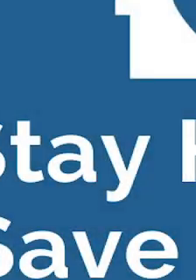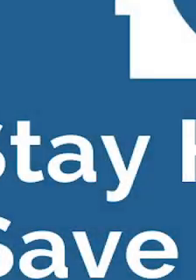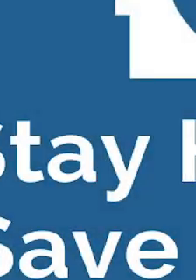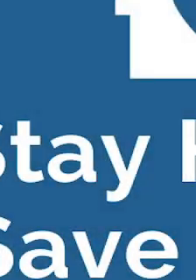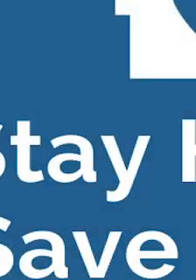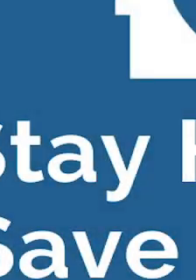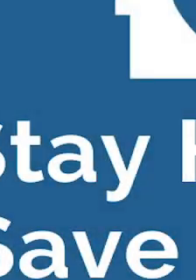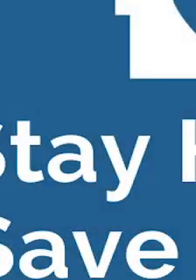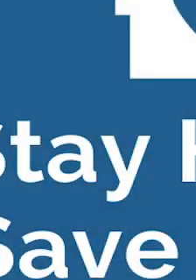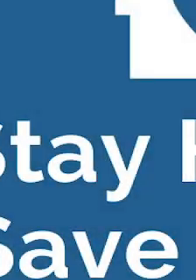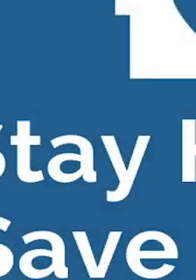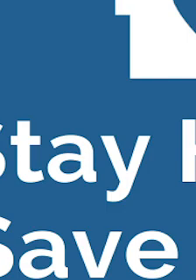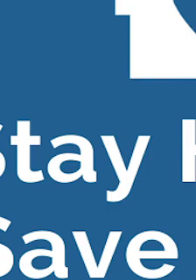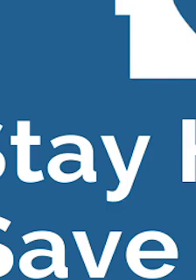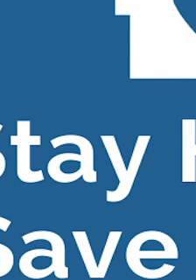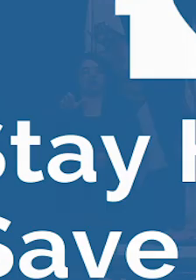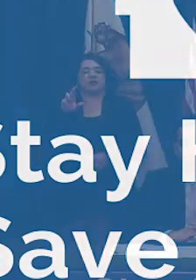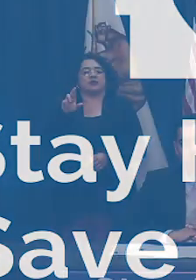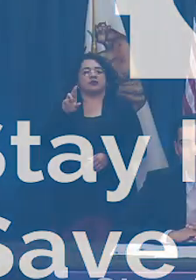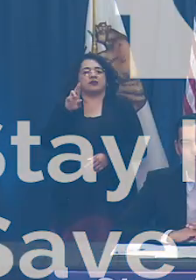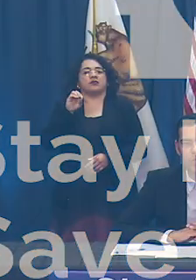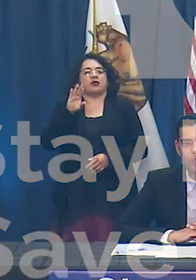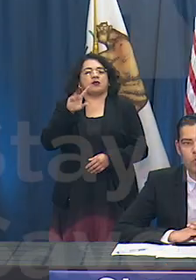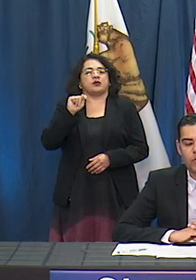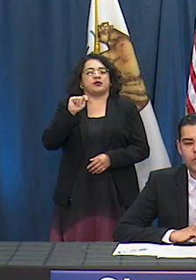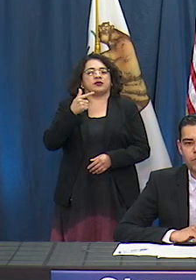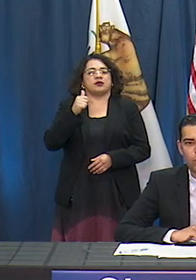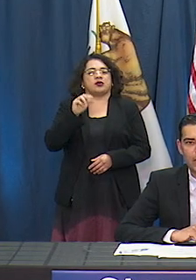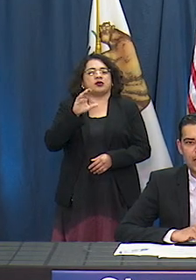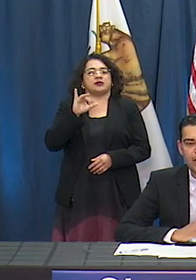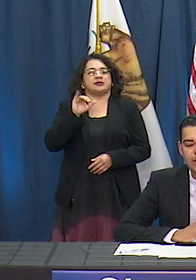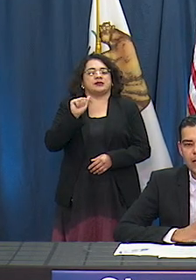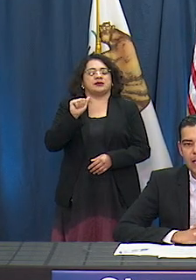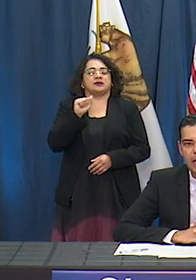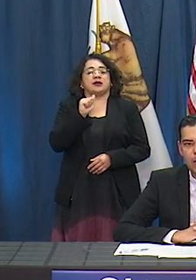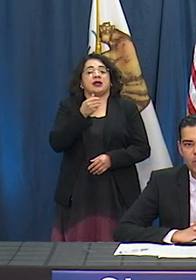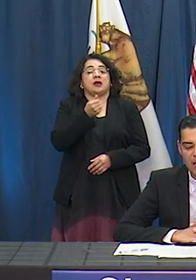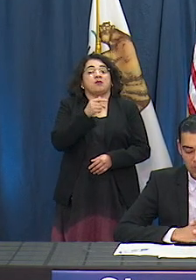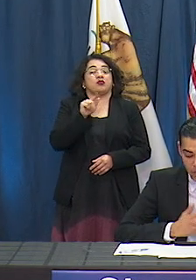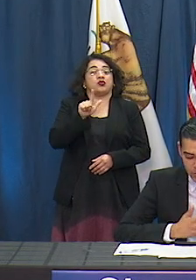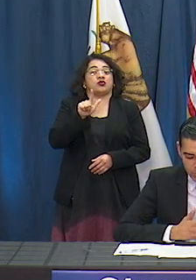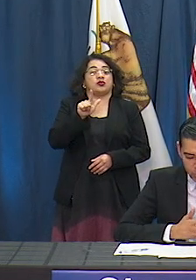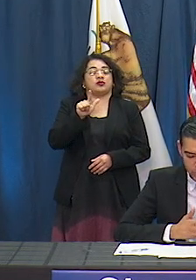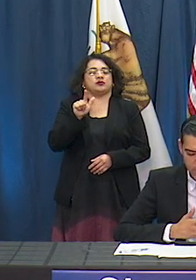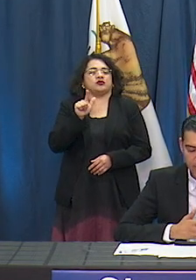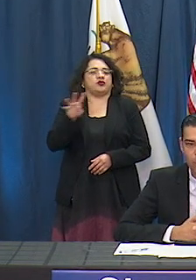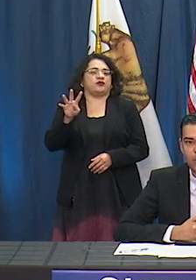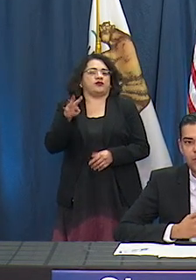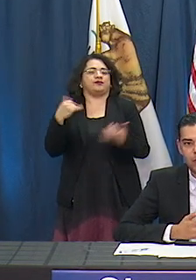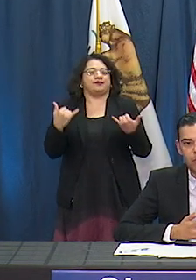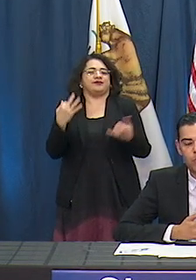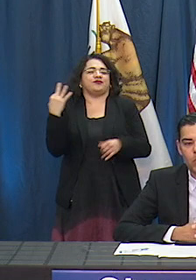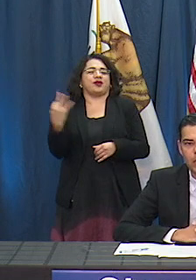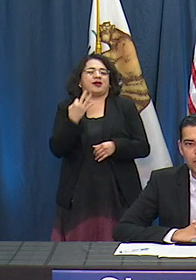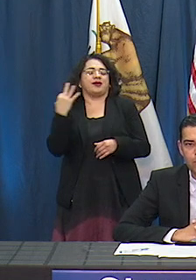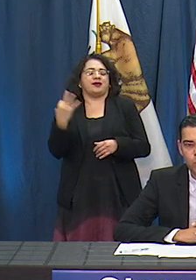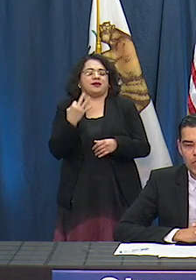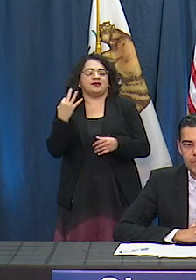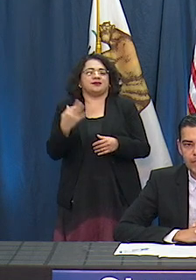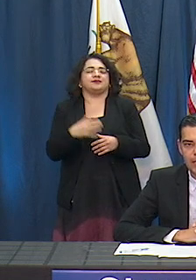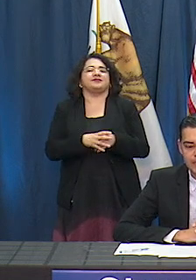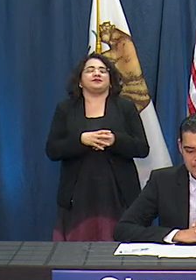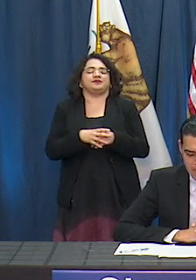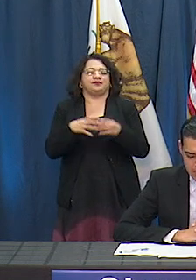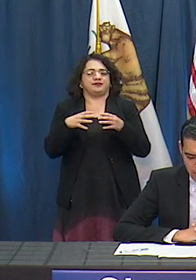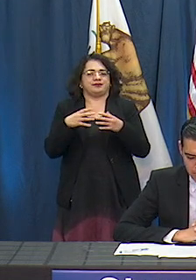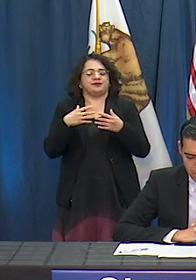Well, thank you. This is Mayor Robert Garcia. Today is April the 24th. It's Friday, and we have a lot to report today. I want to thank you for joining